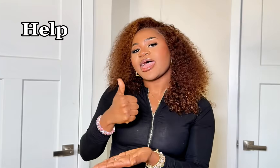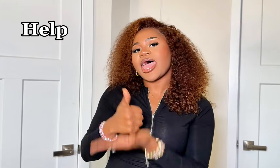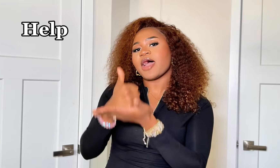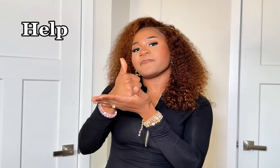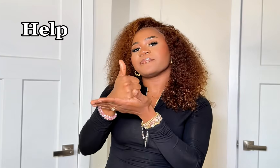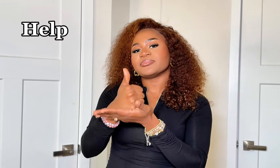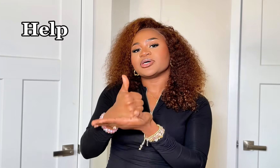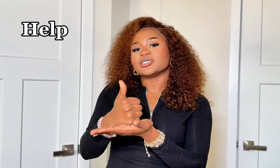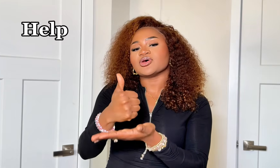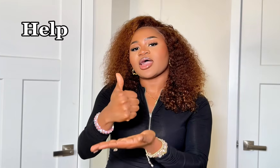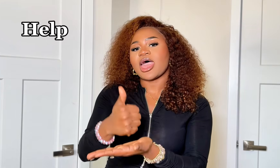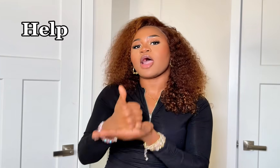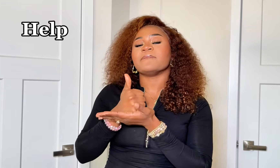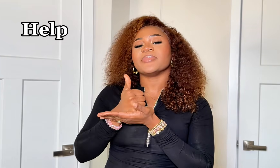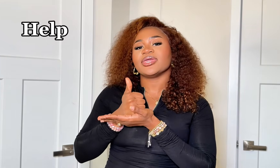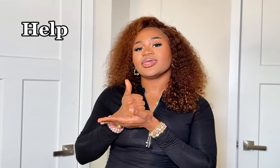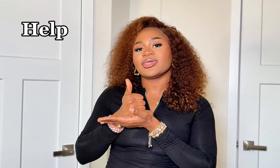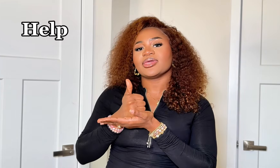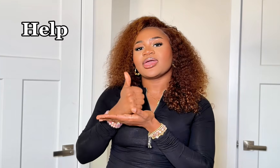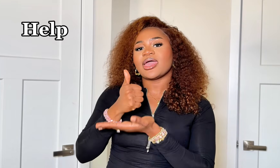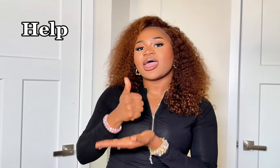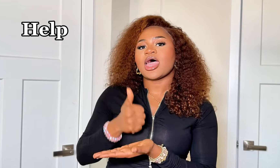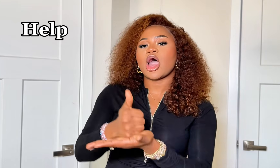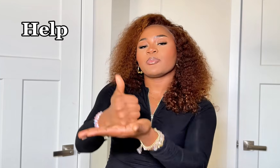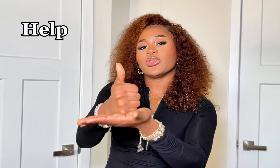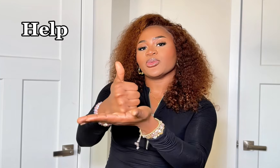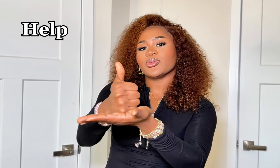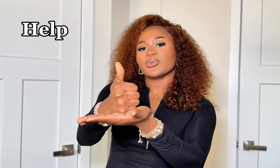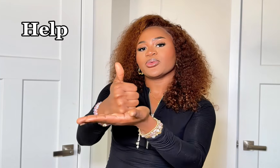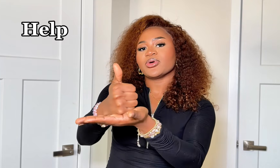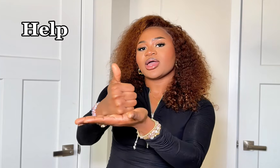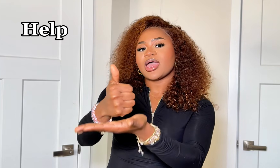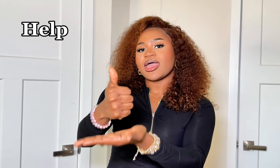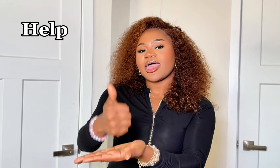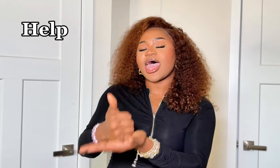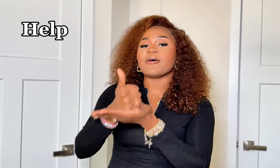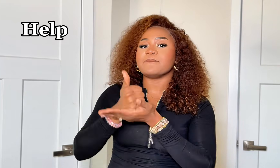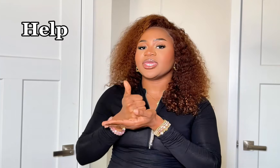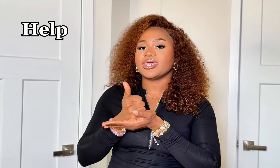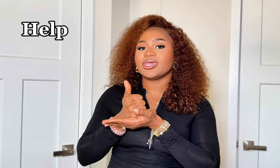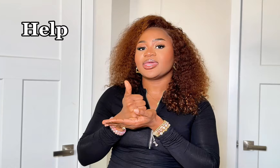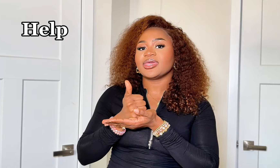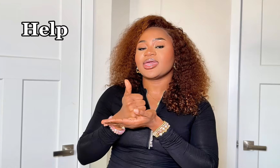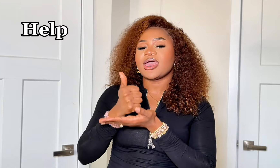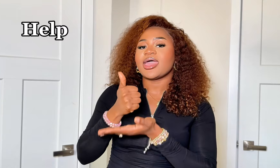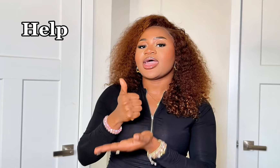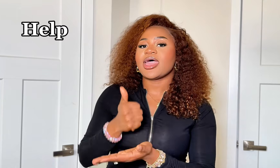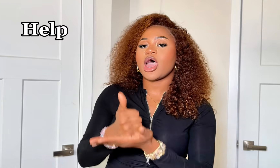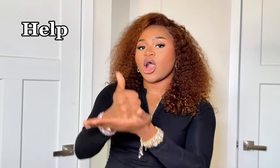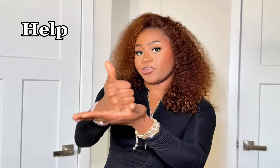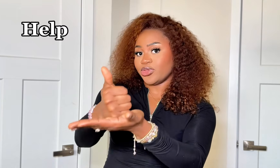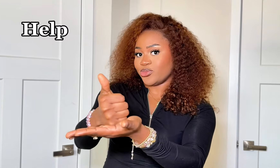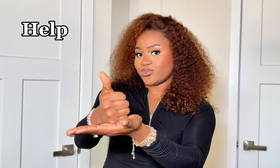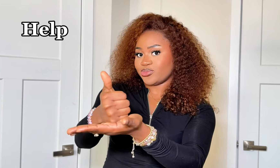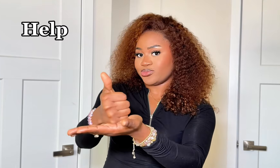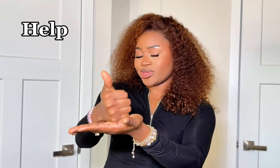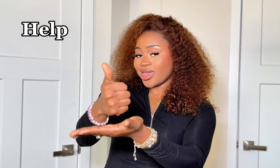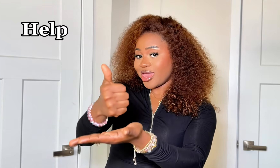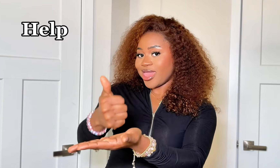Help. So help me. Help you. Help me. Help you.